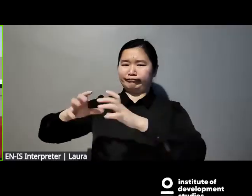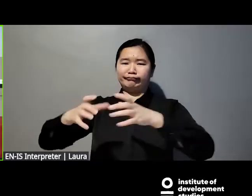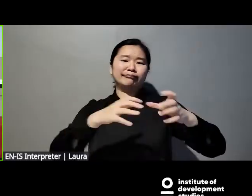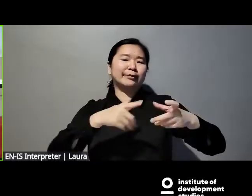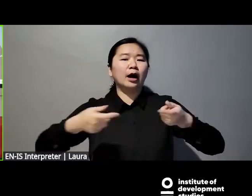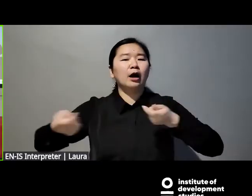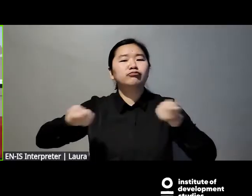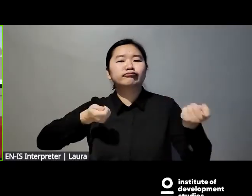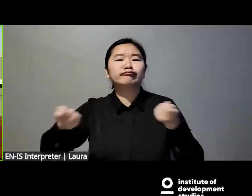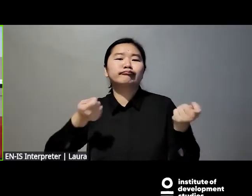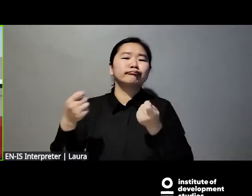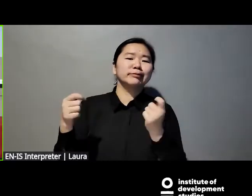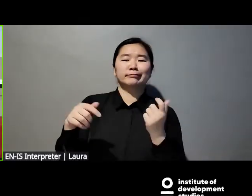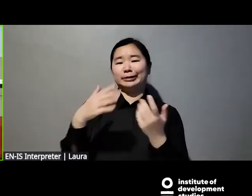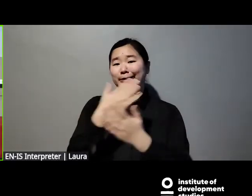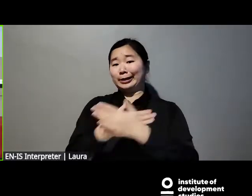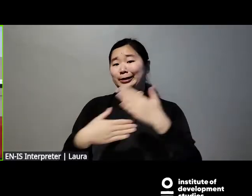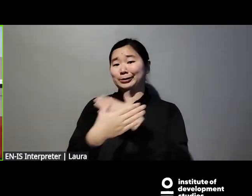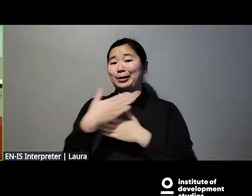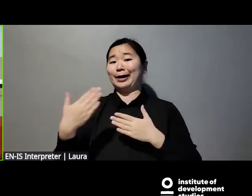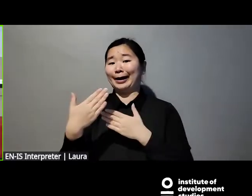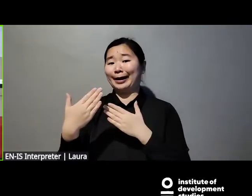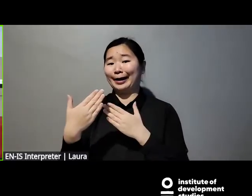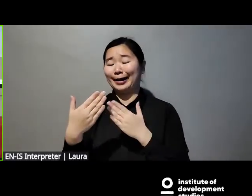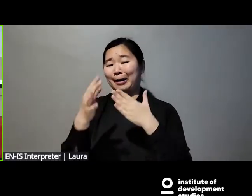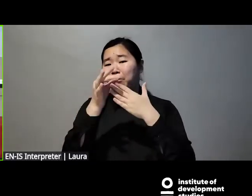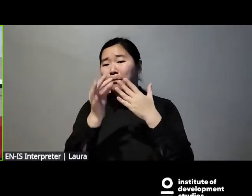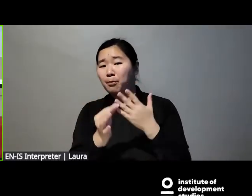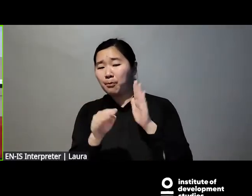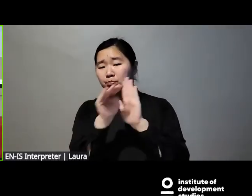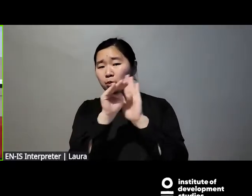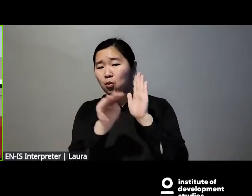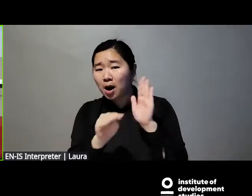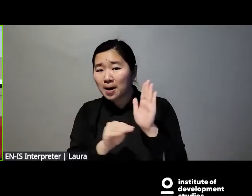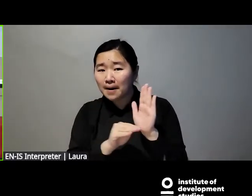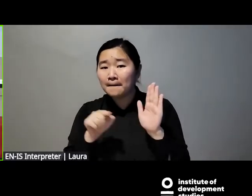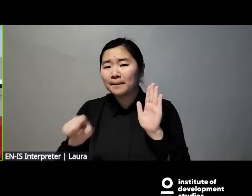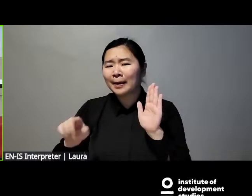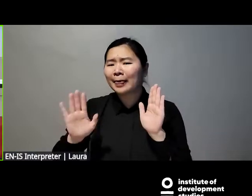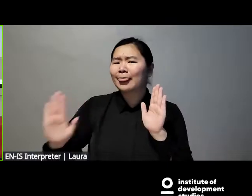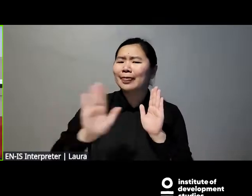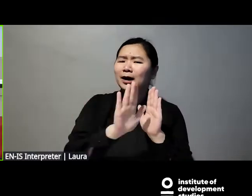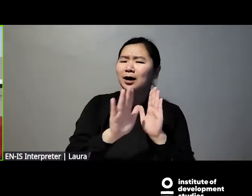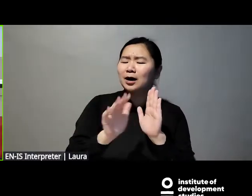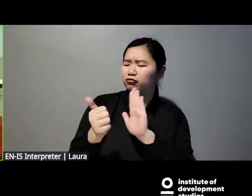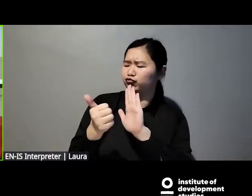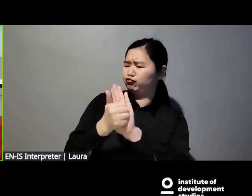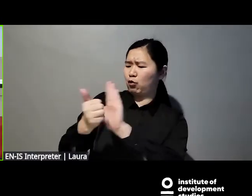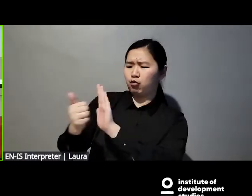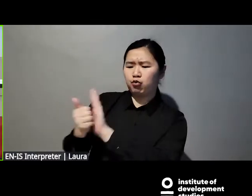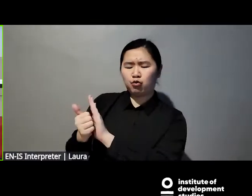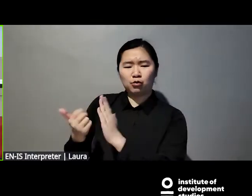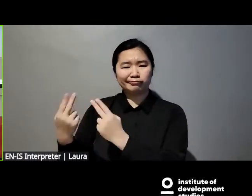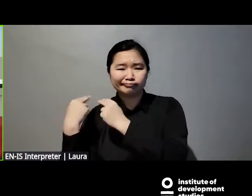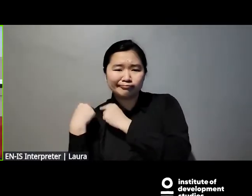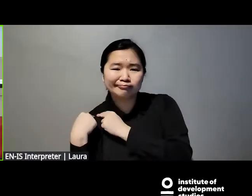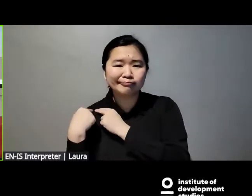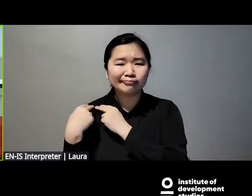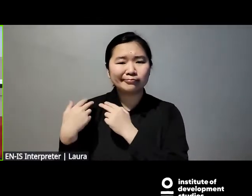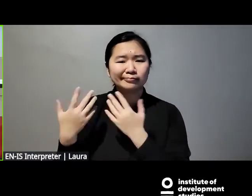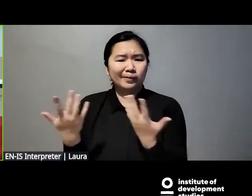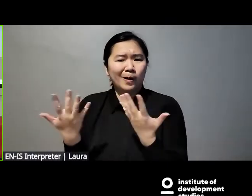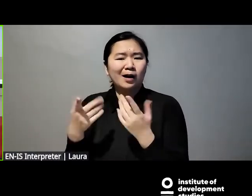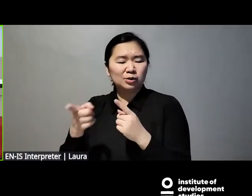real partnerships between INGOs and OPDs? In Zambia, for example, where I come from, we've